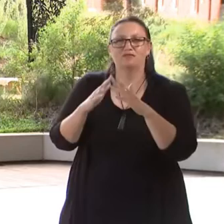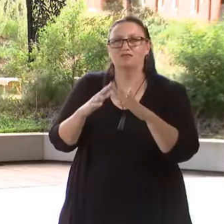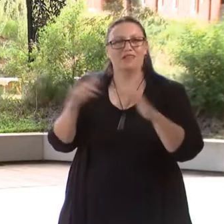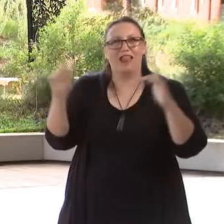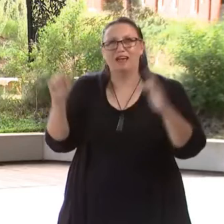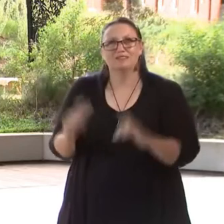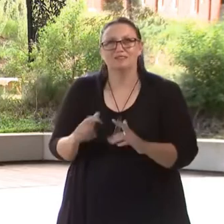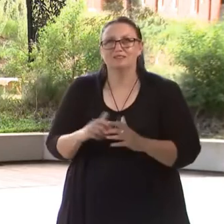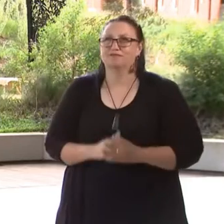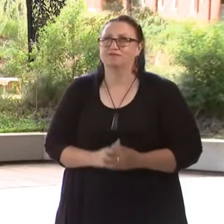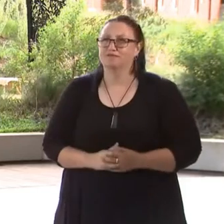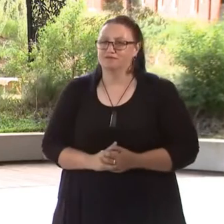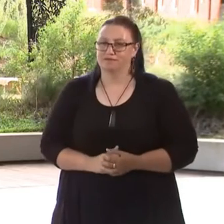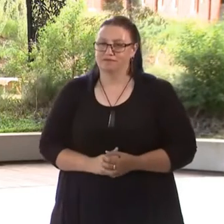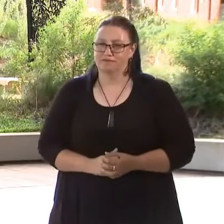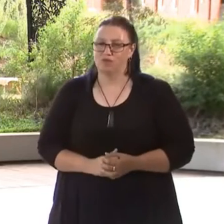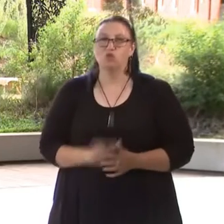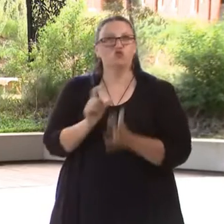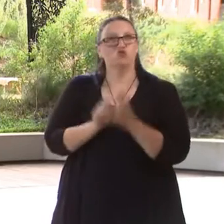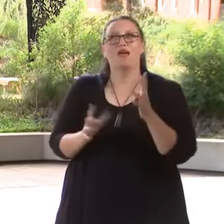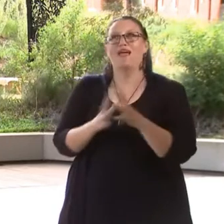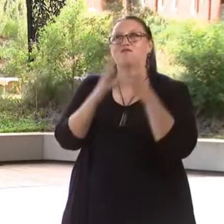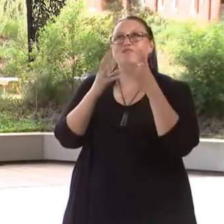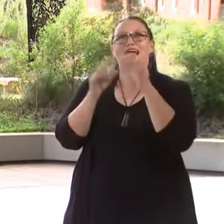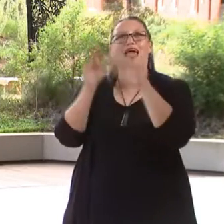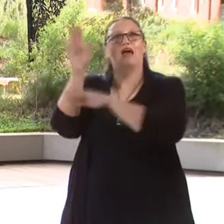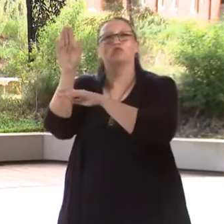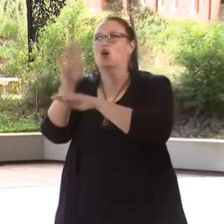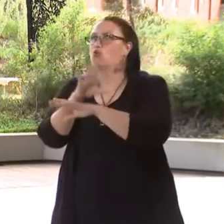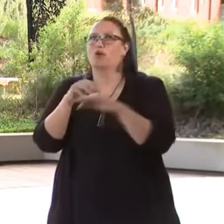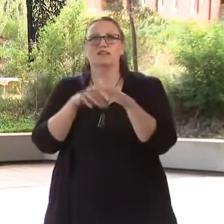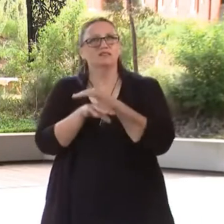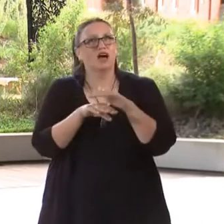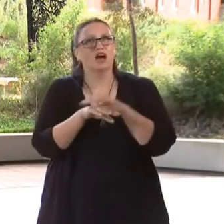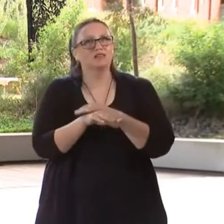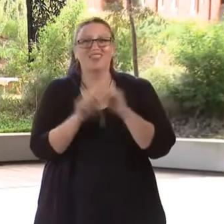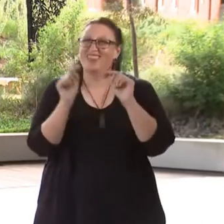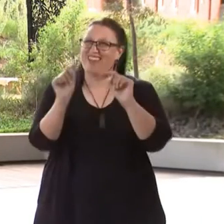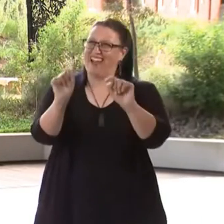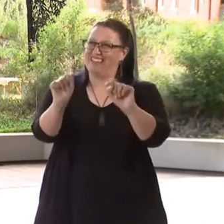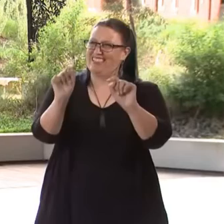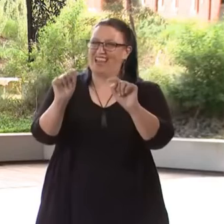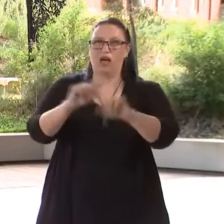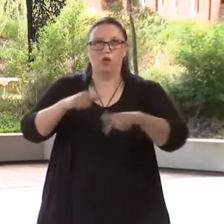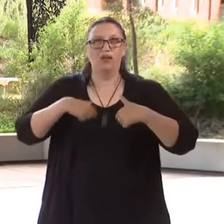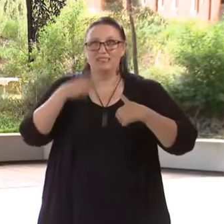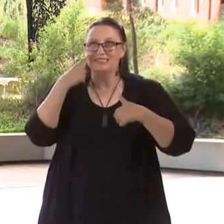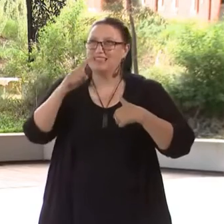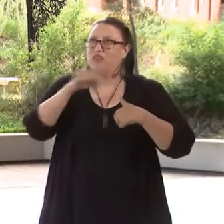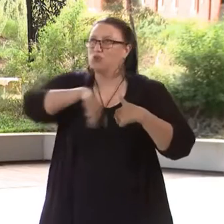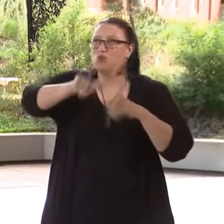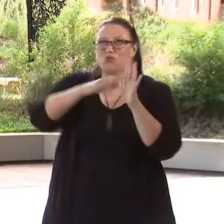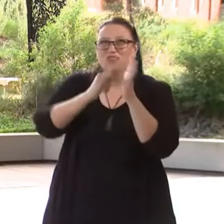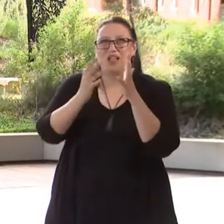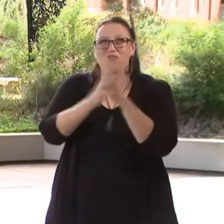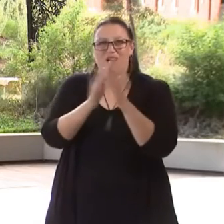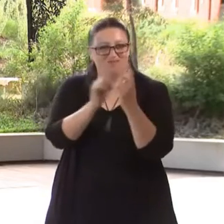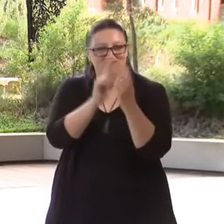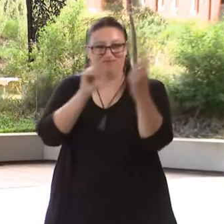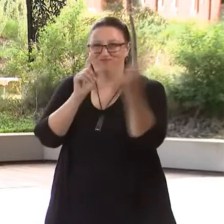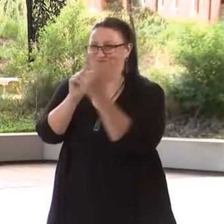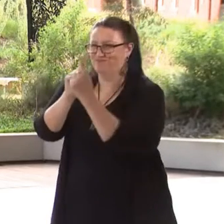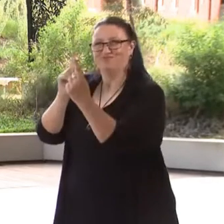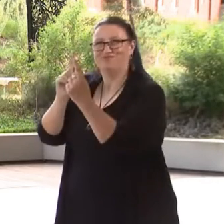activities that you undergo outside rather than inside. That's the efforts that people have made, the social